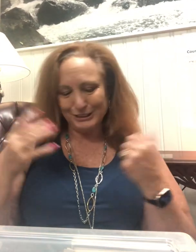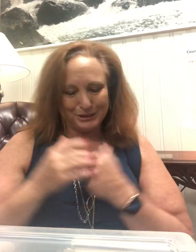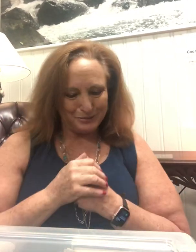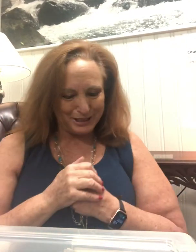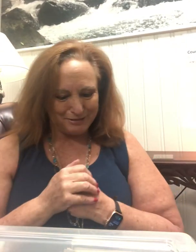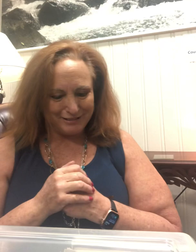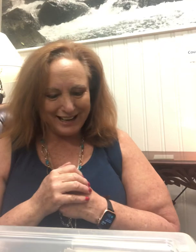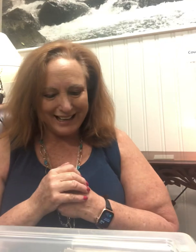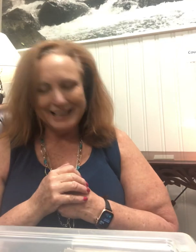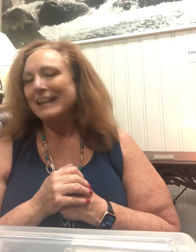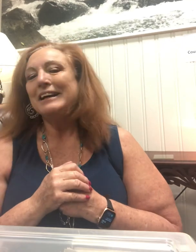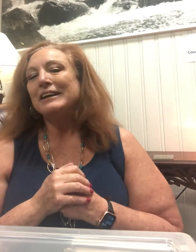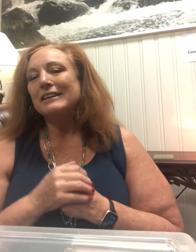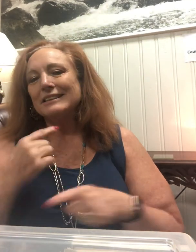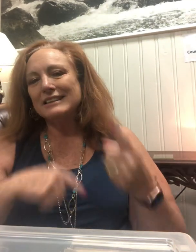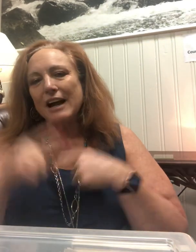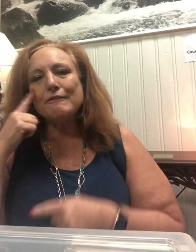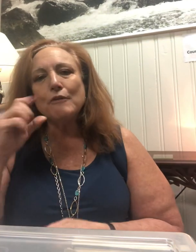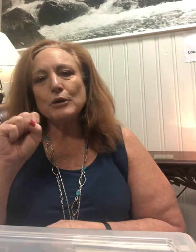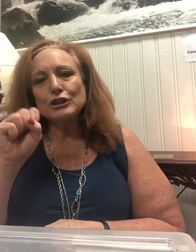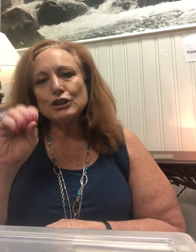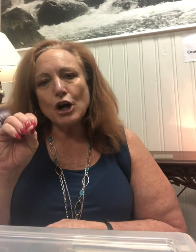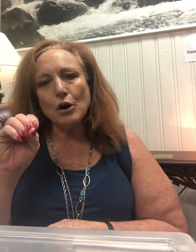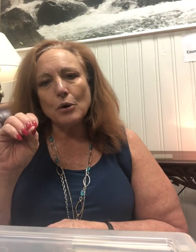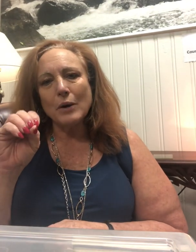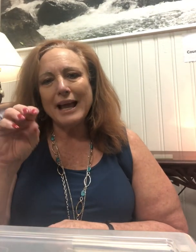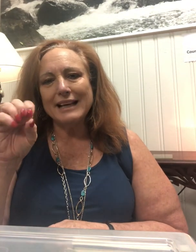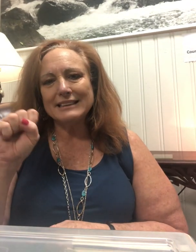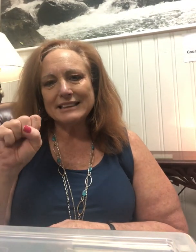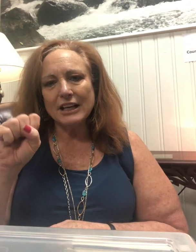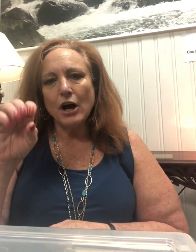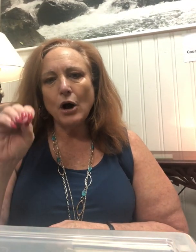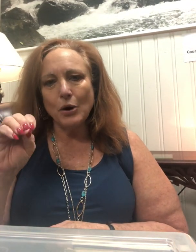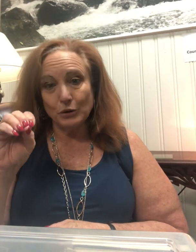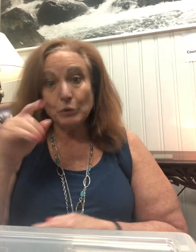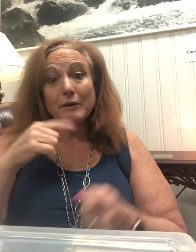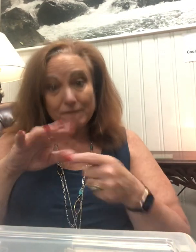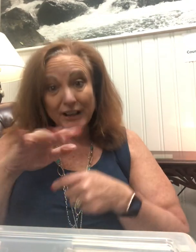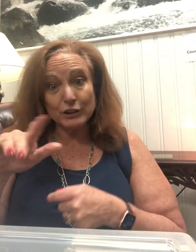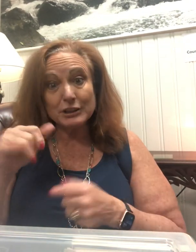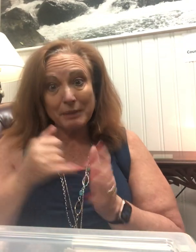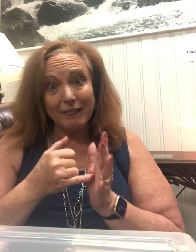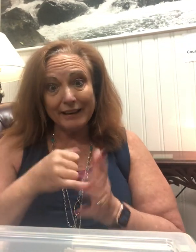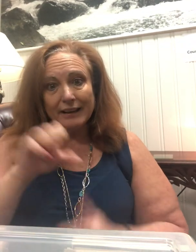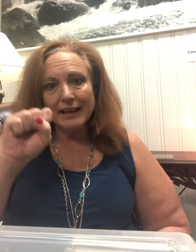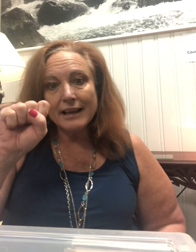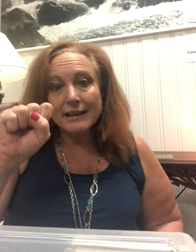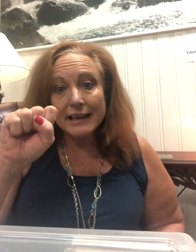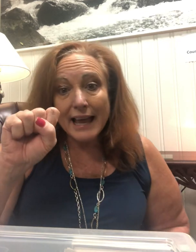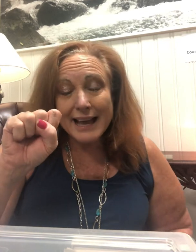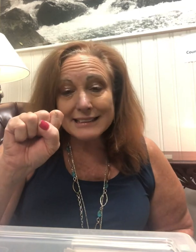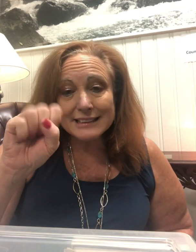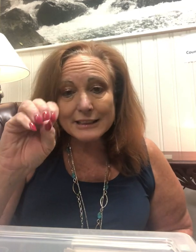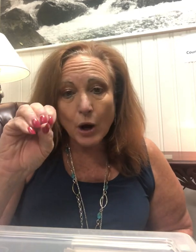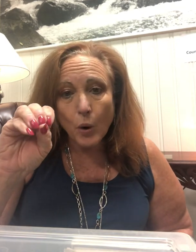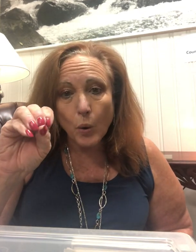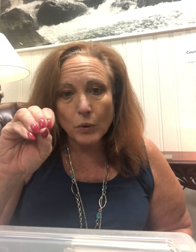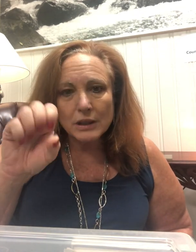expression with it, right? The sign for so, S-O. You can finger spell it, S-O,